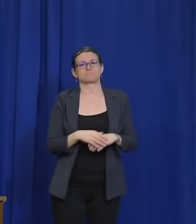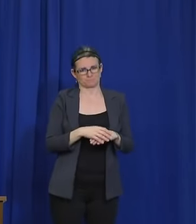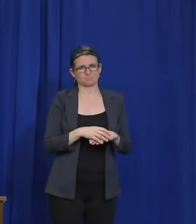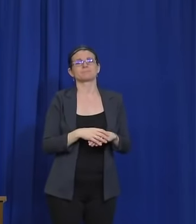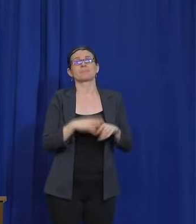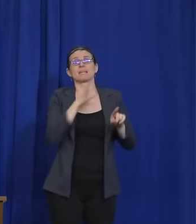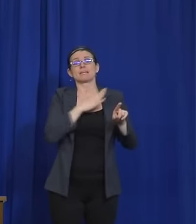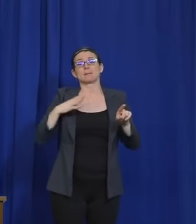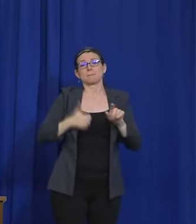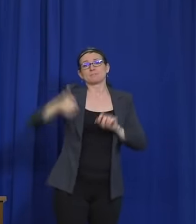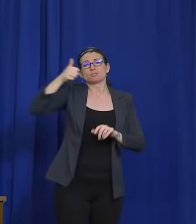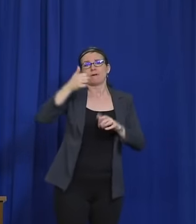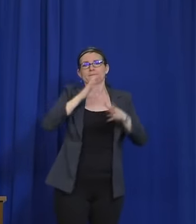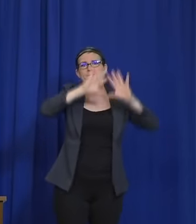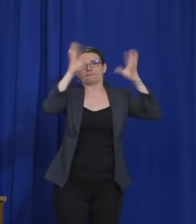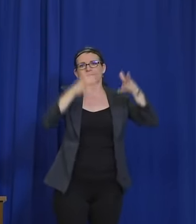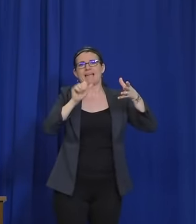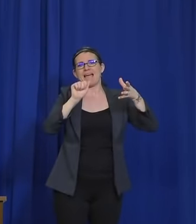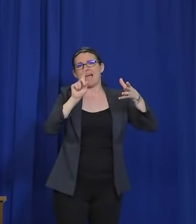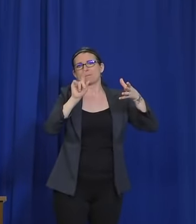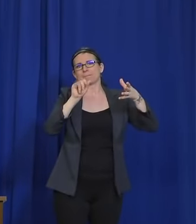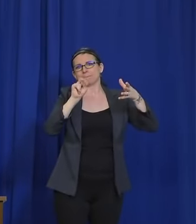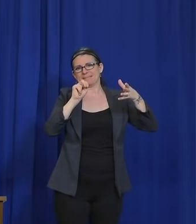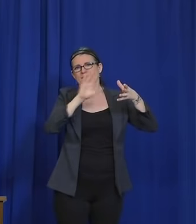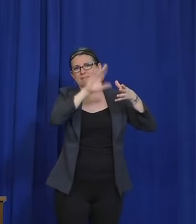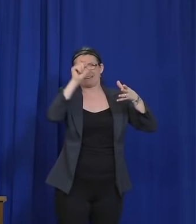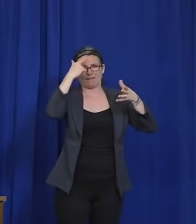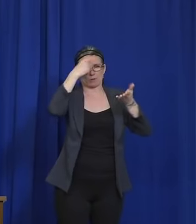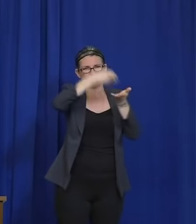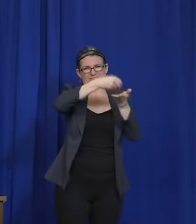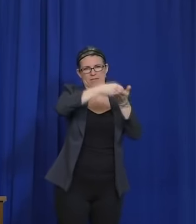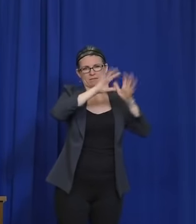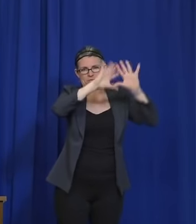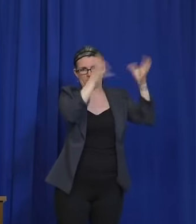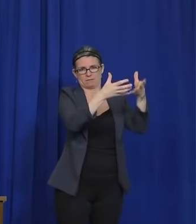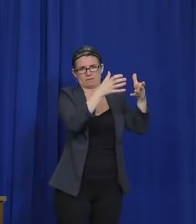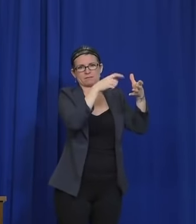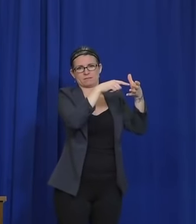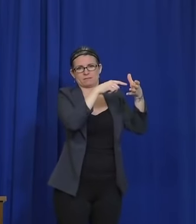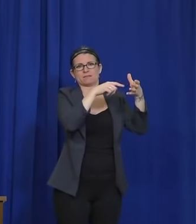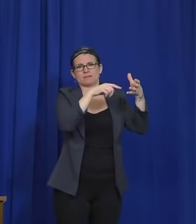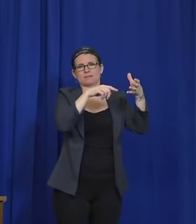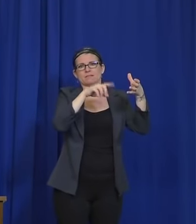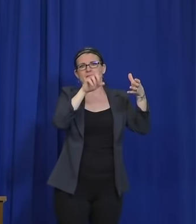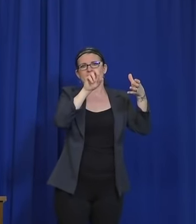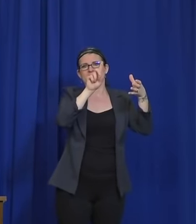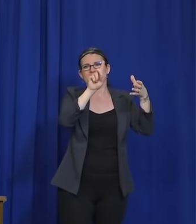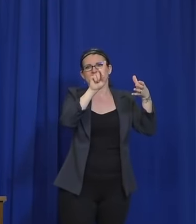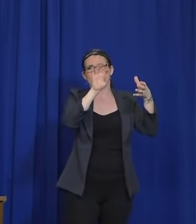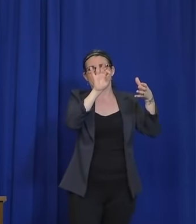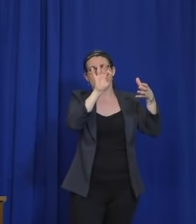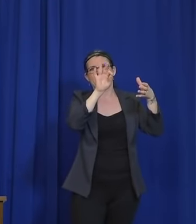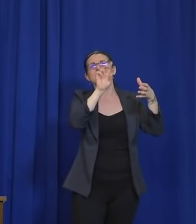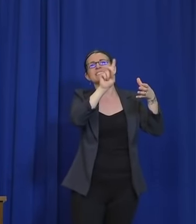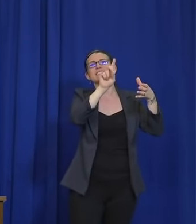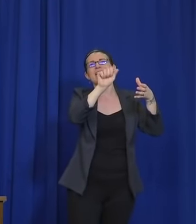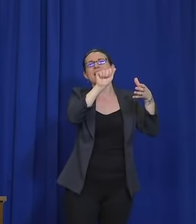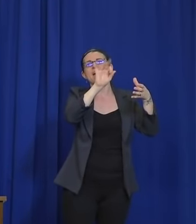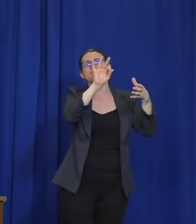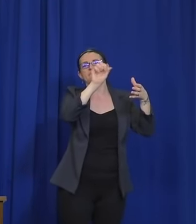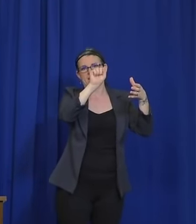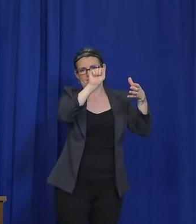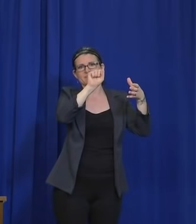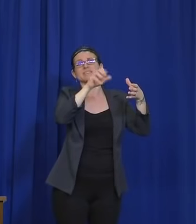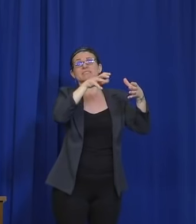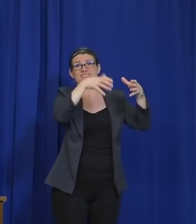issuing guidances to state employees for several weeks now about, you know, staying the course but keeping a close